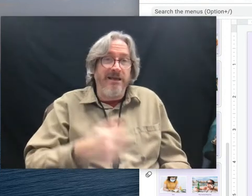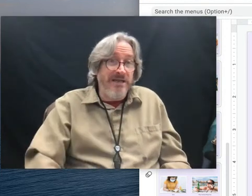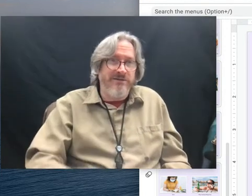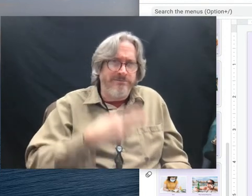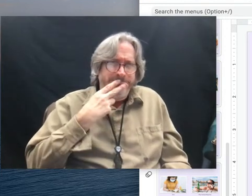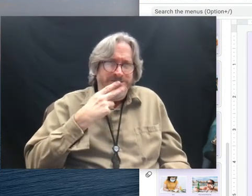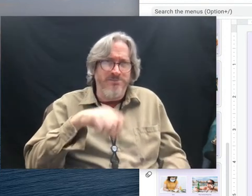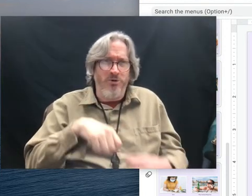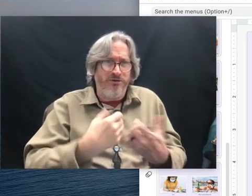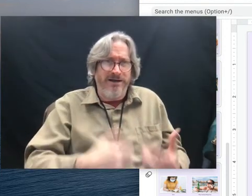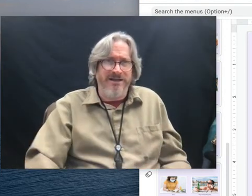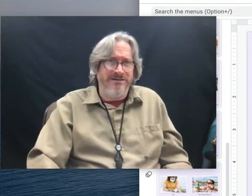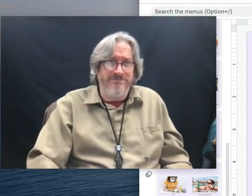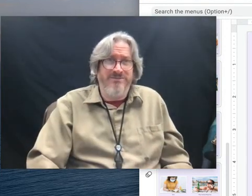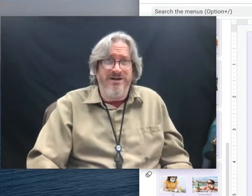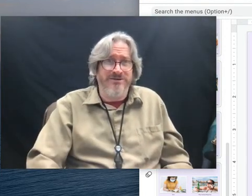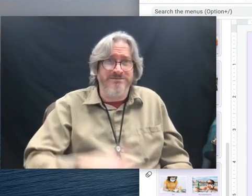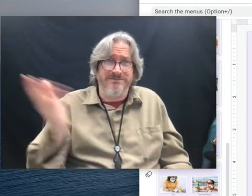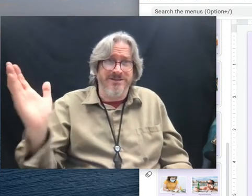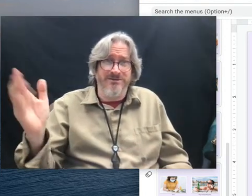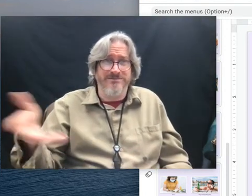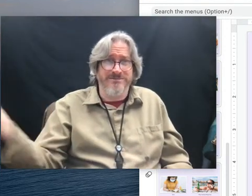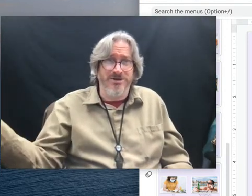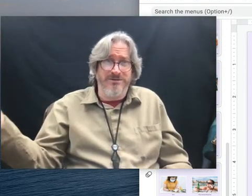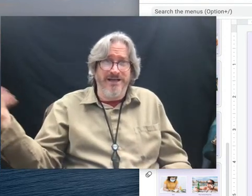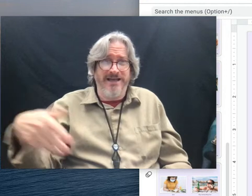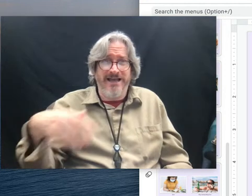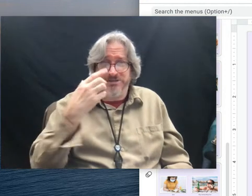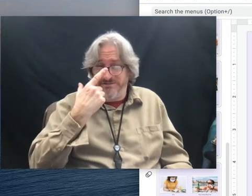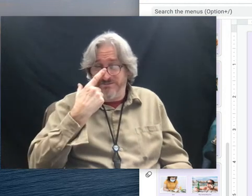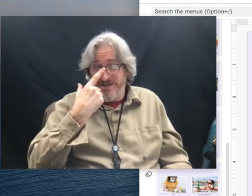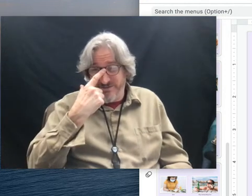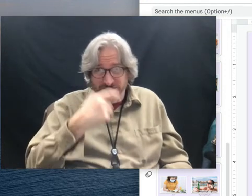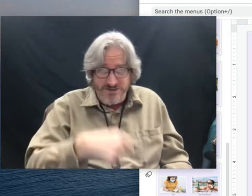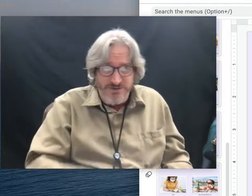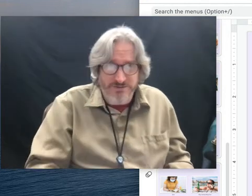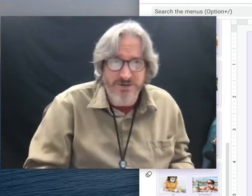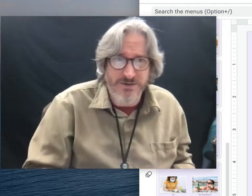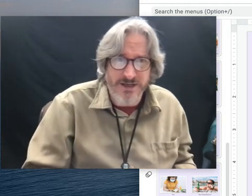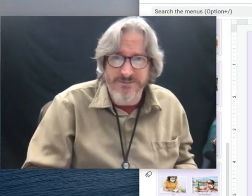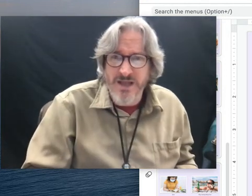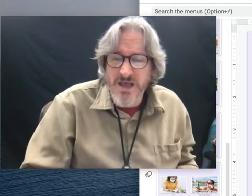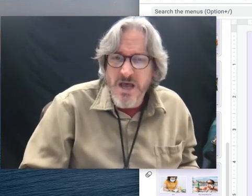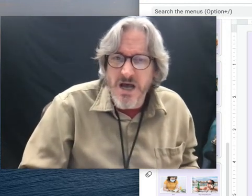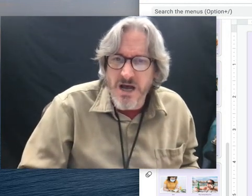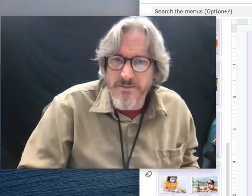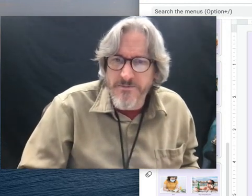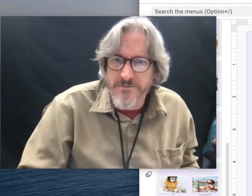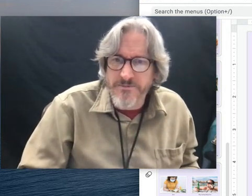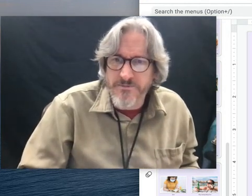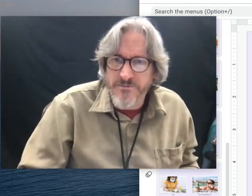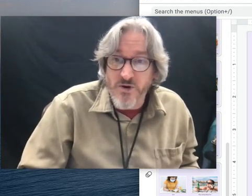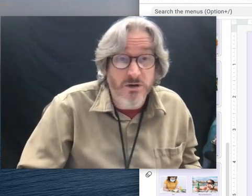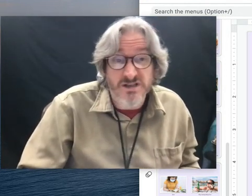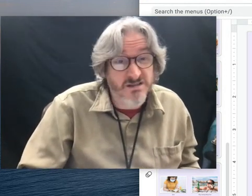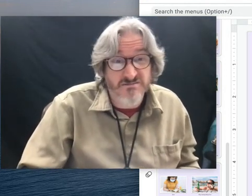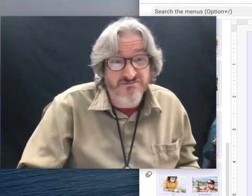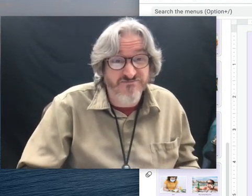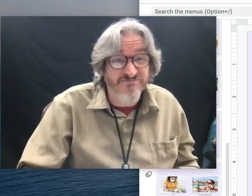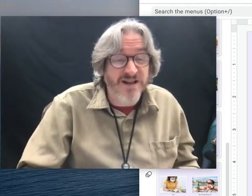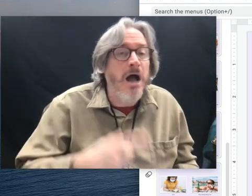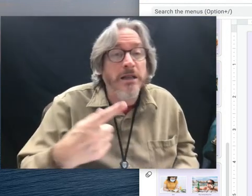like, I mean, even smoke break, like, whatever, go get cancer, whatever, do your thing. Or